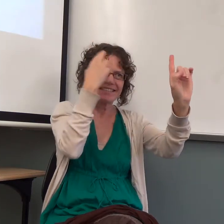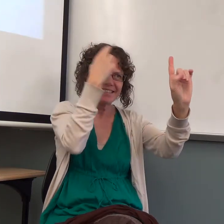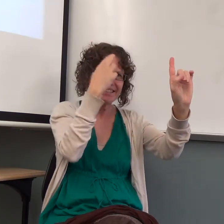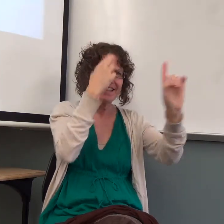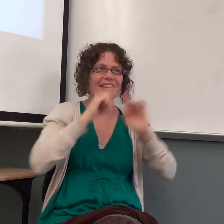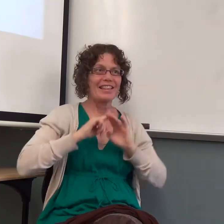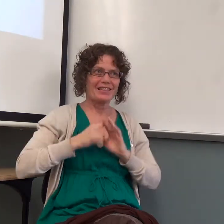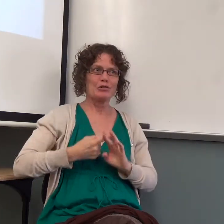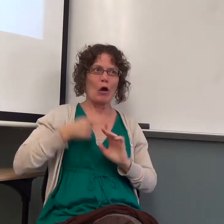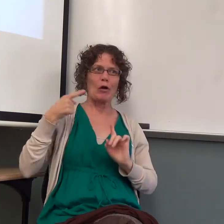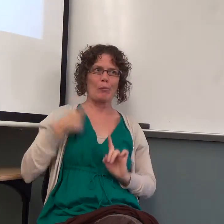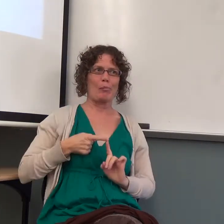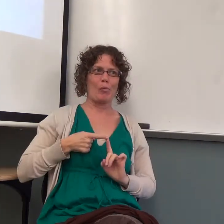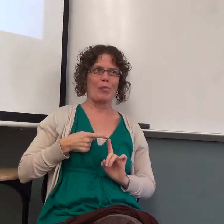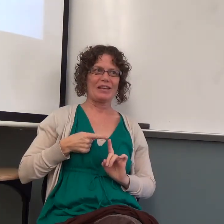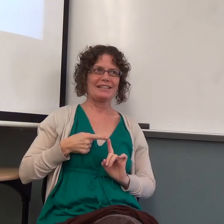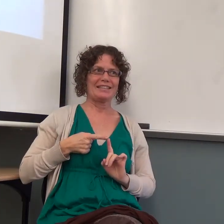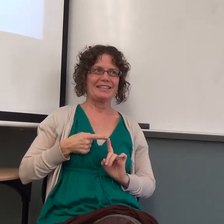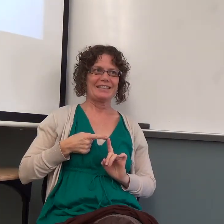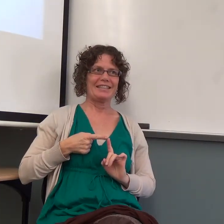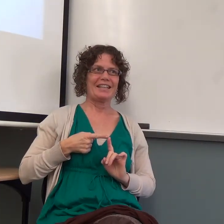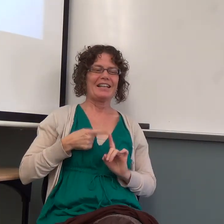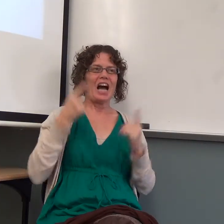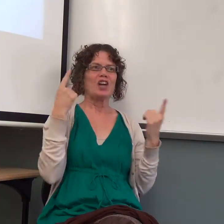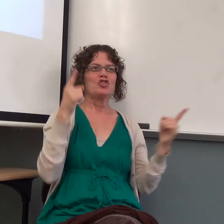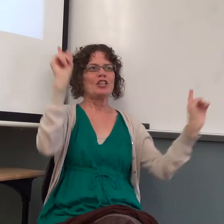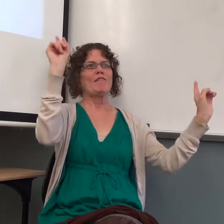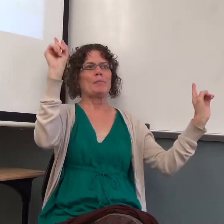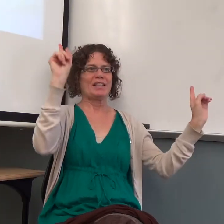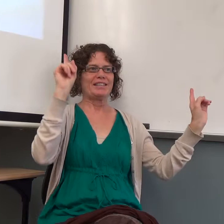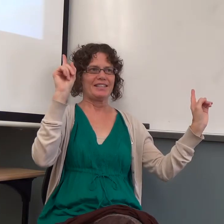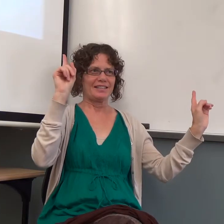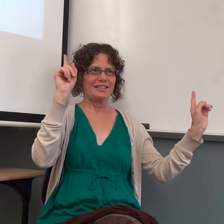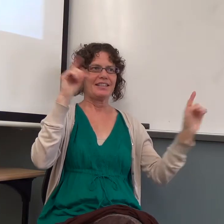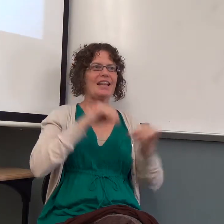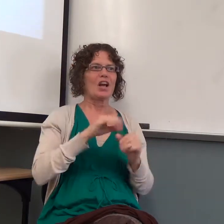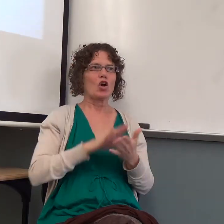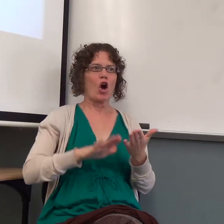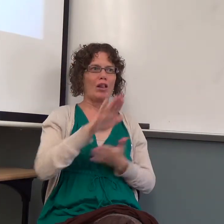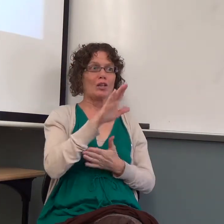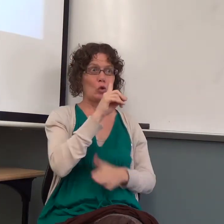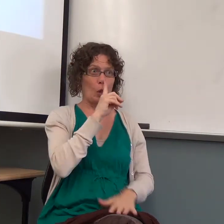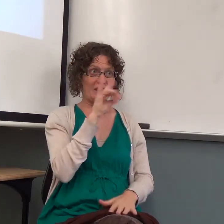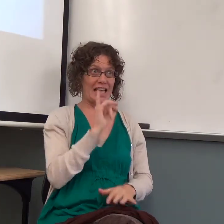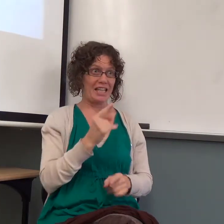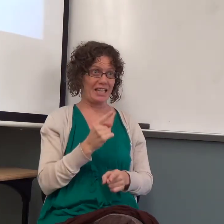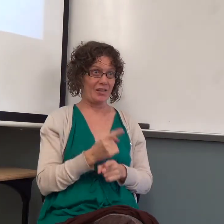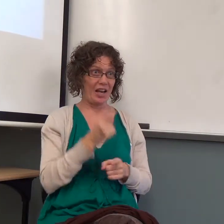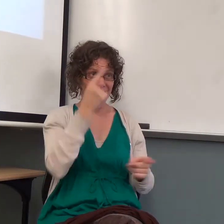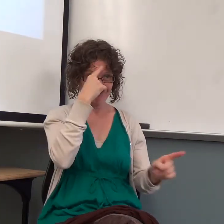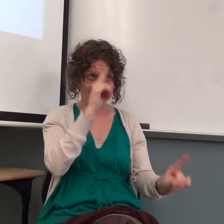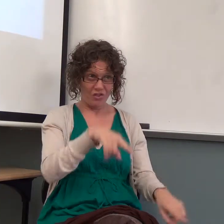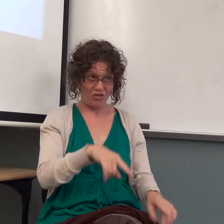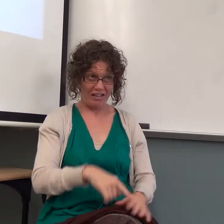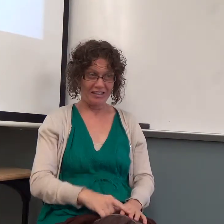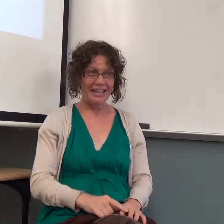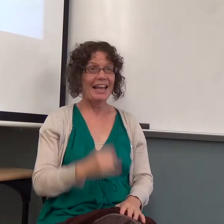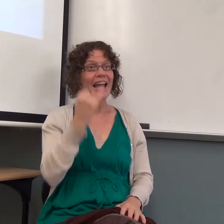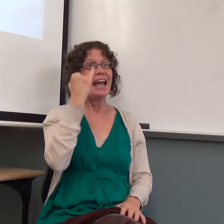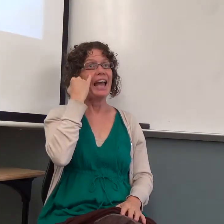point of achievement in college looks like. Would you agree? Yeah. Oh, if I get an